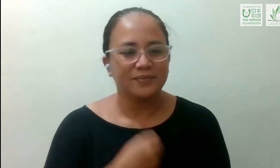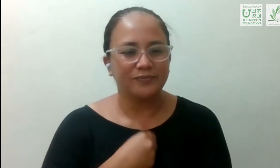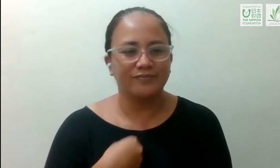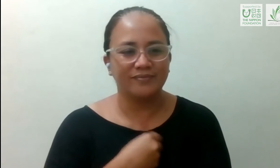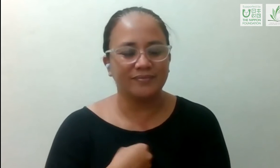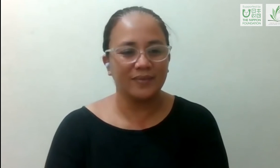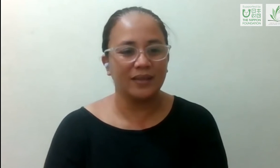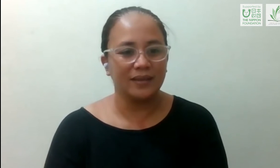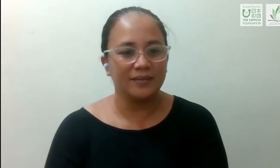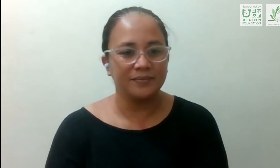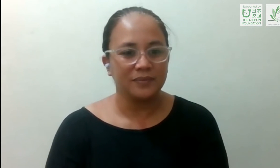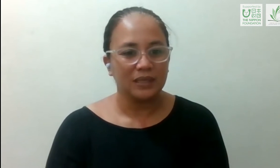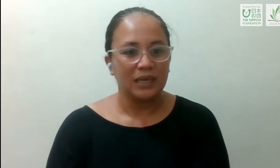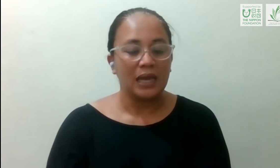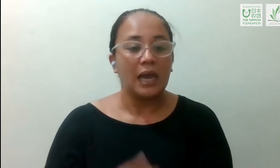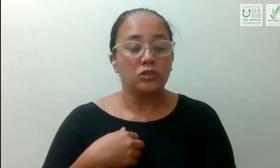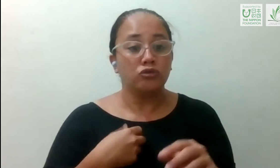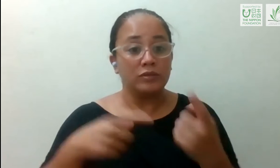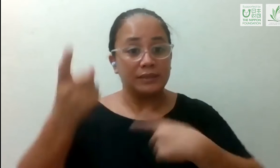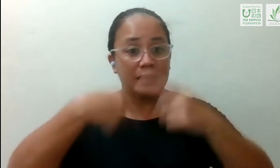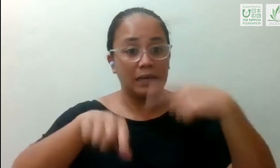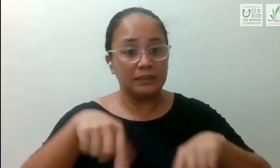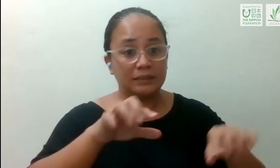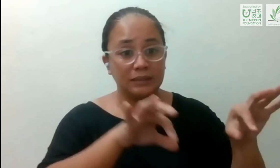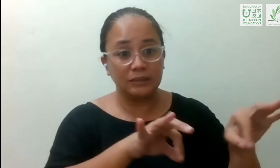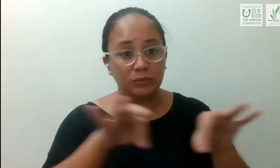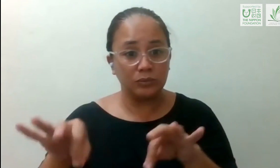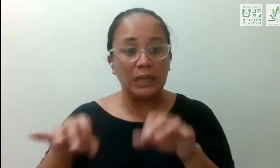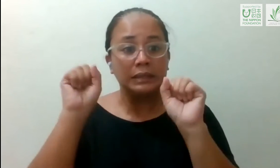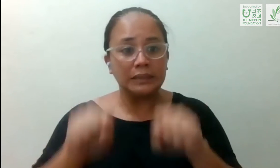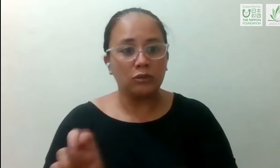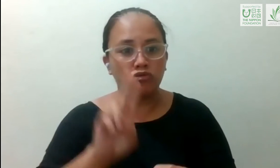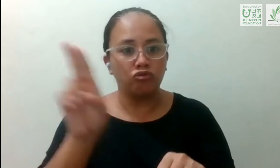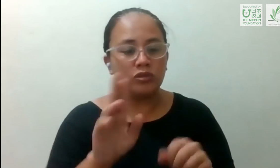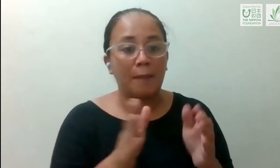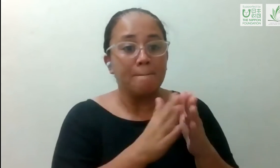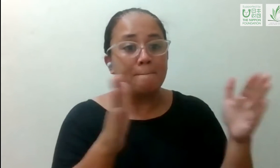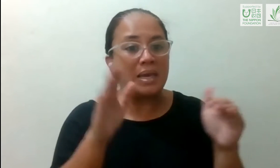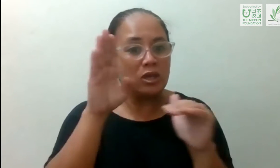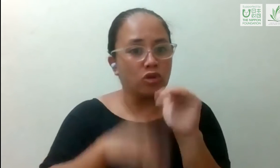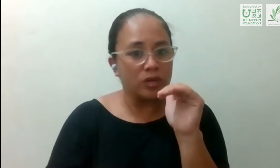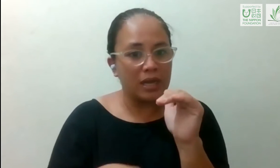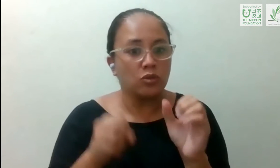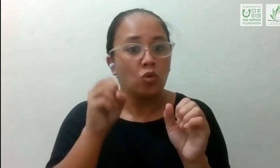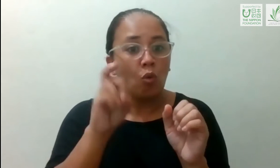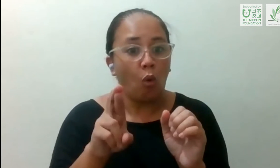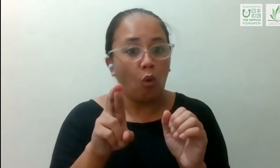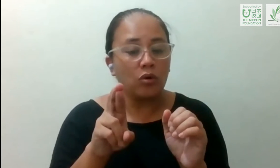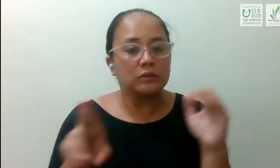Yeah, actually, the sign in Ho Chi Minh can be used for bigger than, or you can combine it with an adjective.